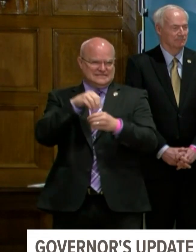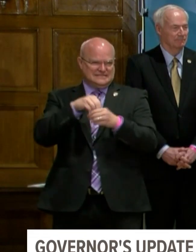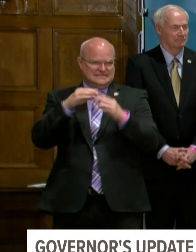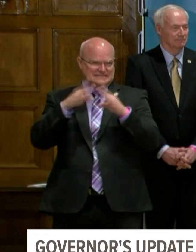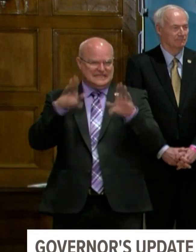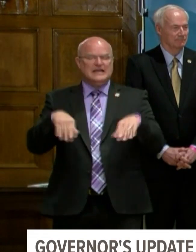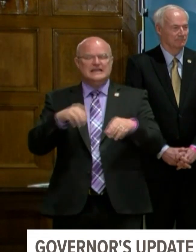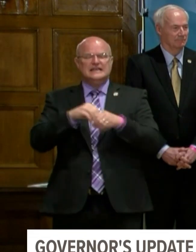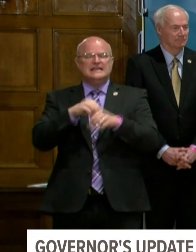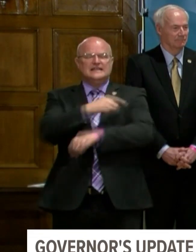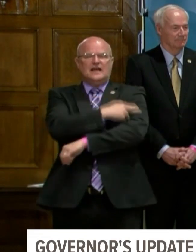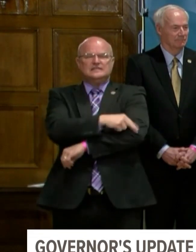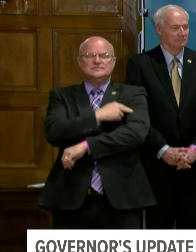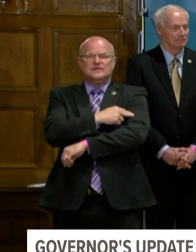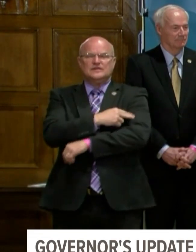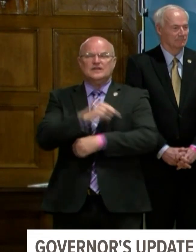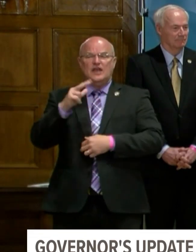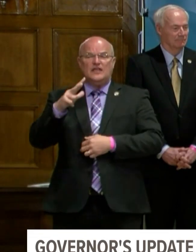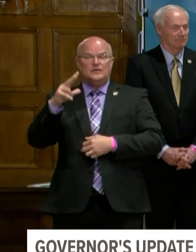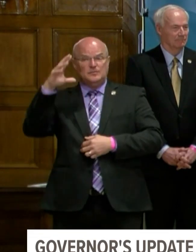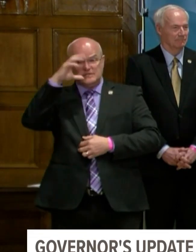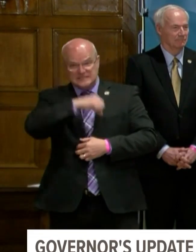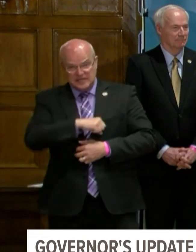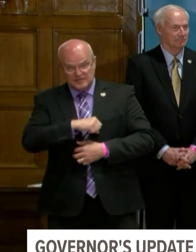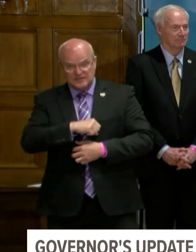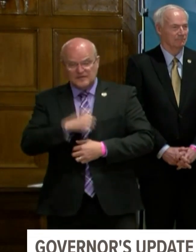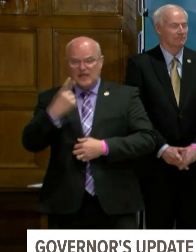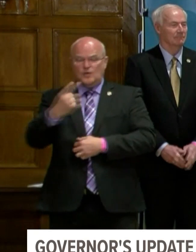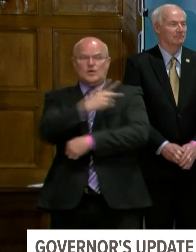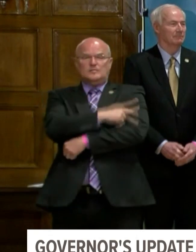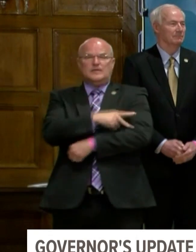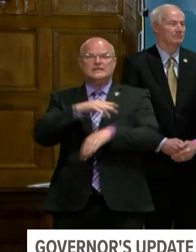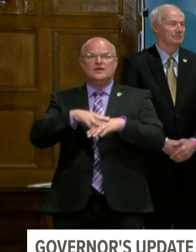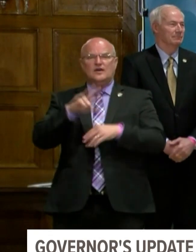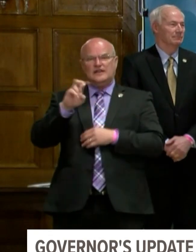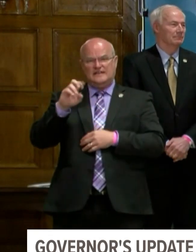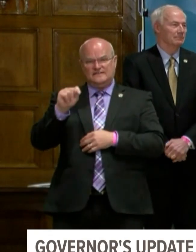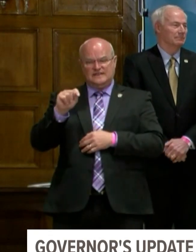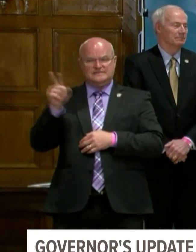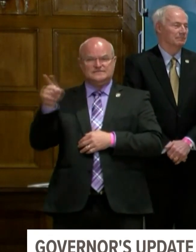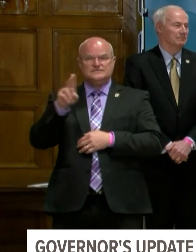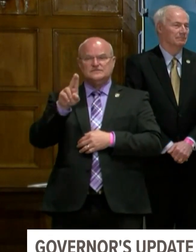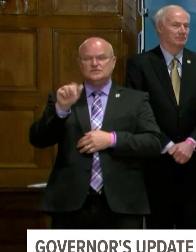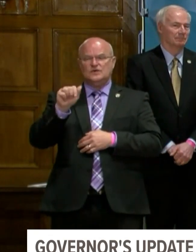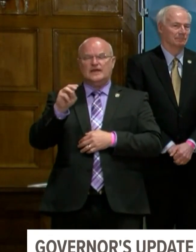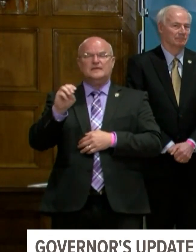in-house and 3 presumptive cases, and only 1 patient who's currently on a ventilator.